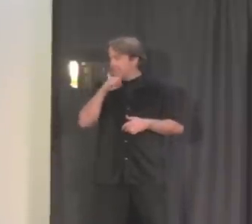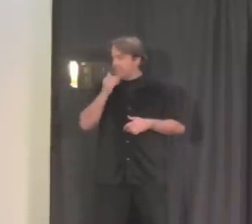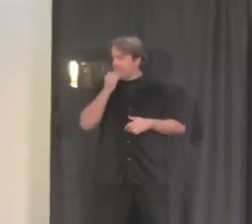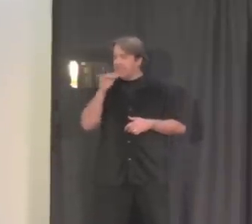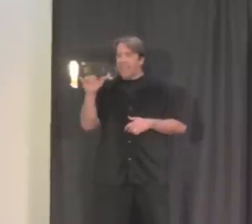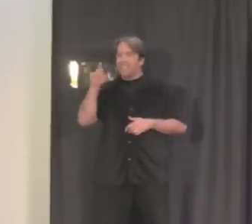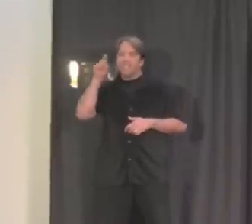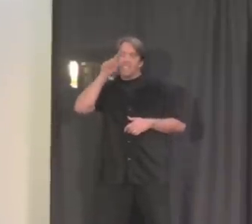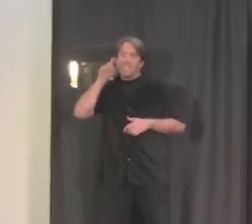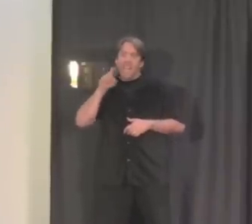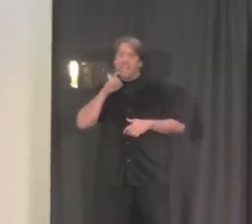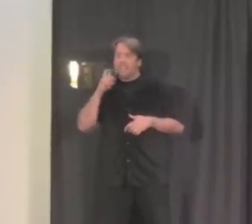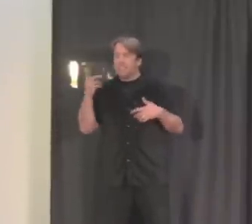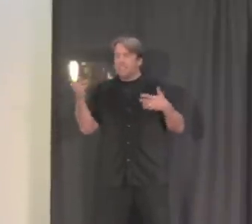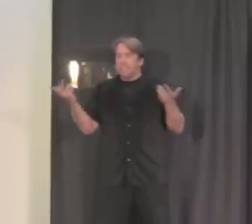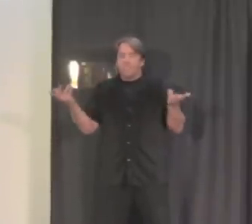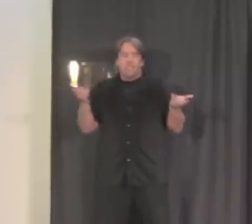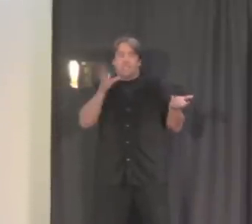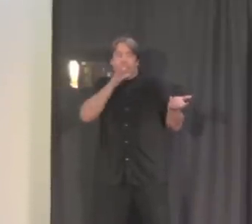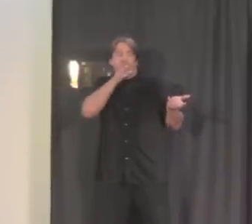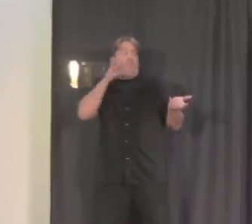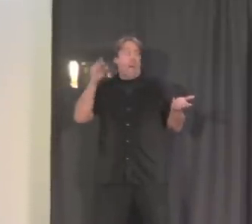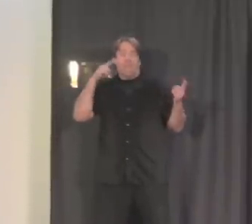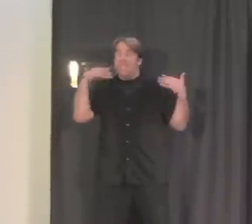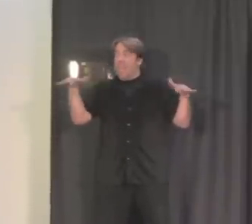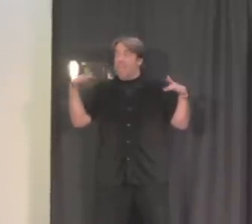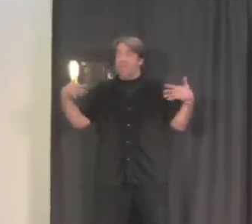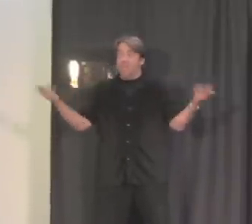How do they eat? I don't know. I guess the same way they have sex. Sloppy and loud.